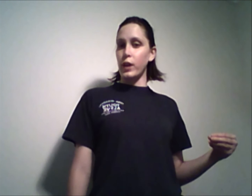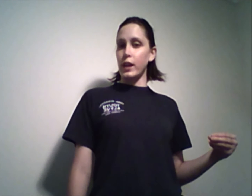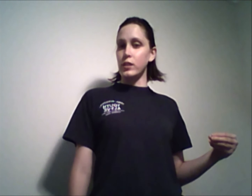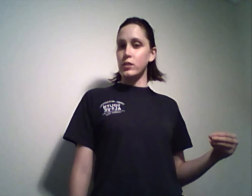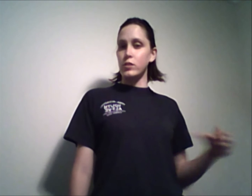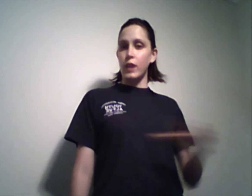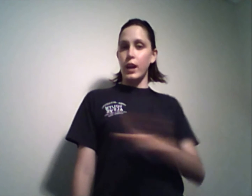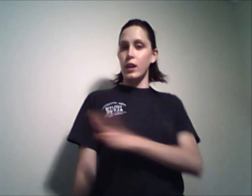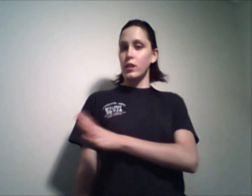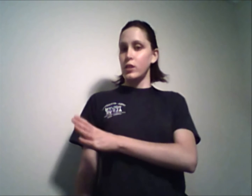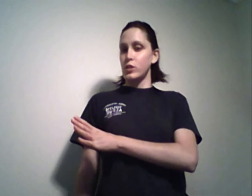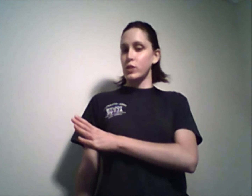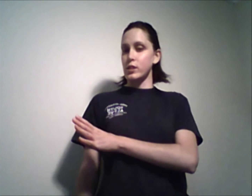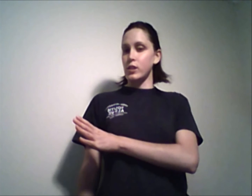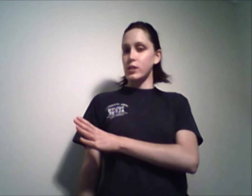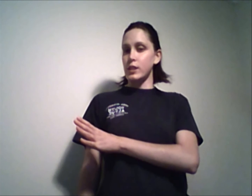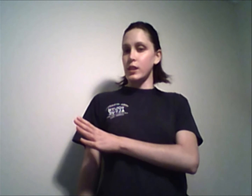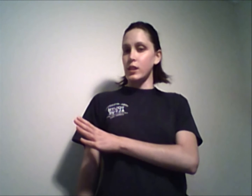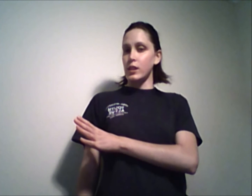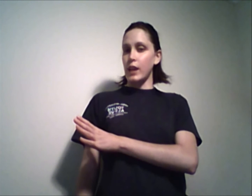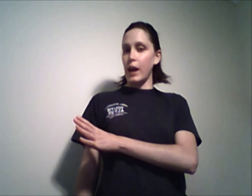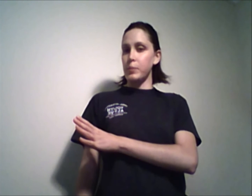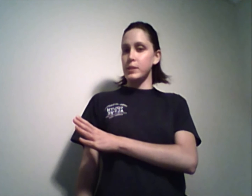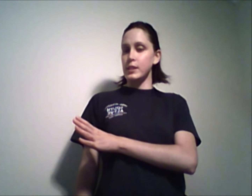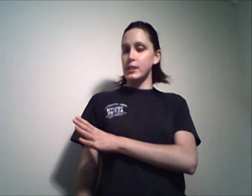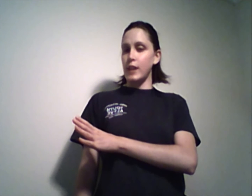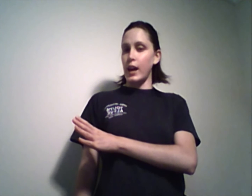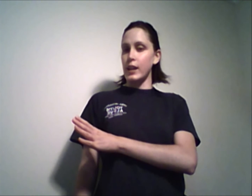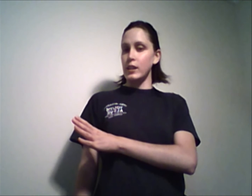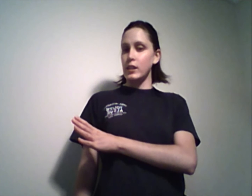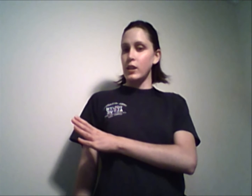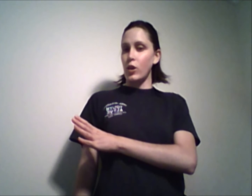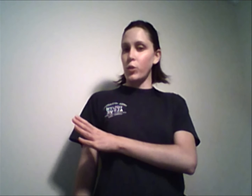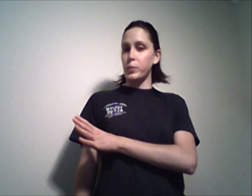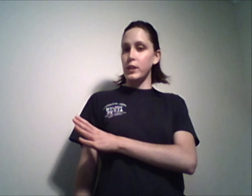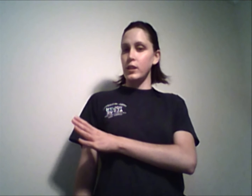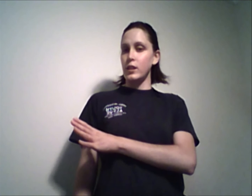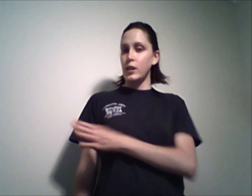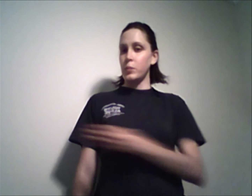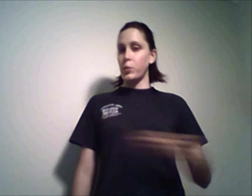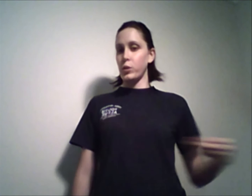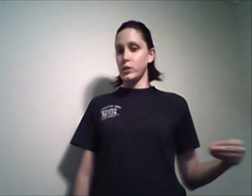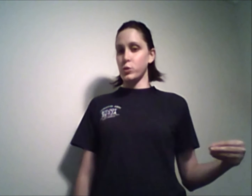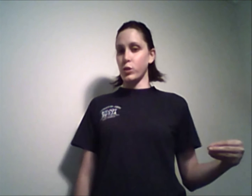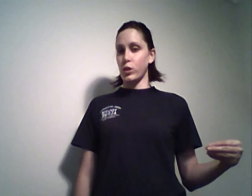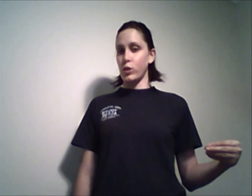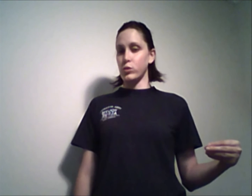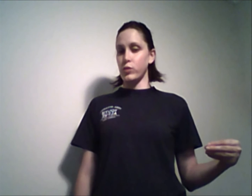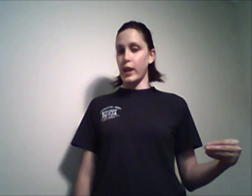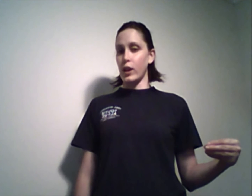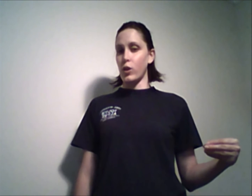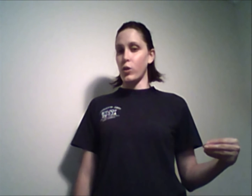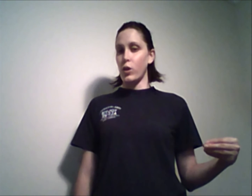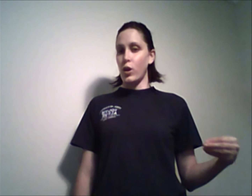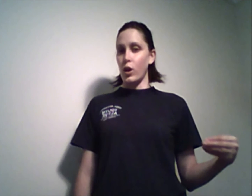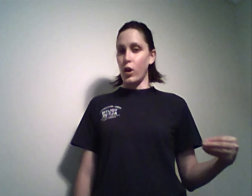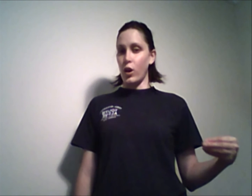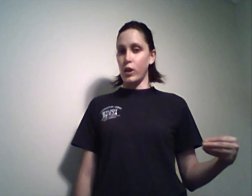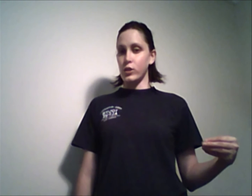hand, okay? So it starts at the opposite side, open, pull into a closed flat O on your